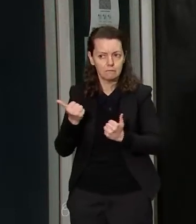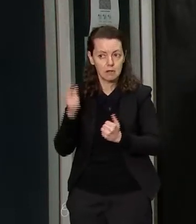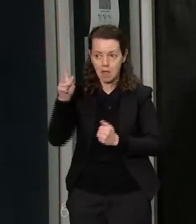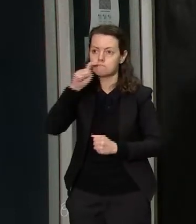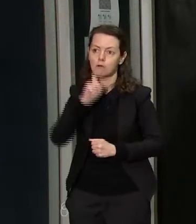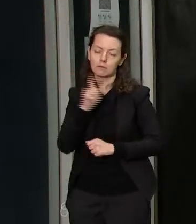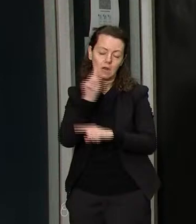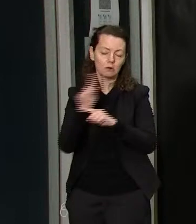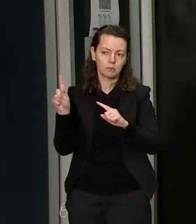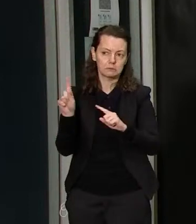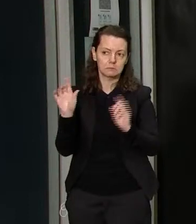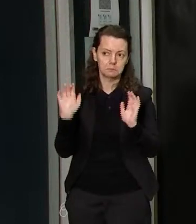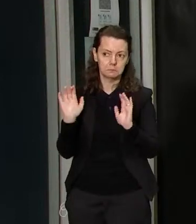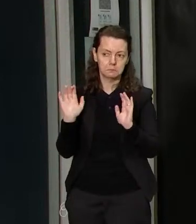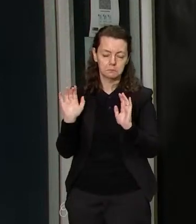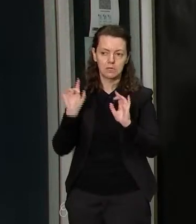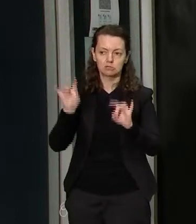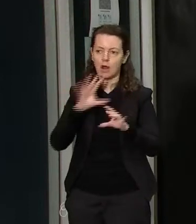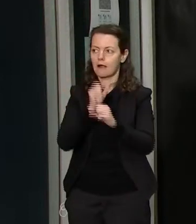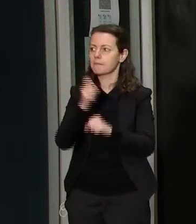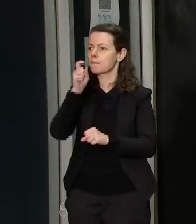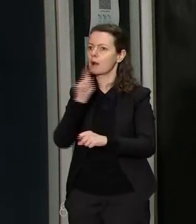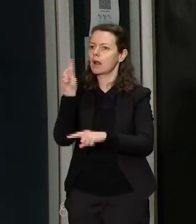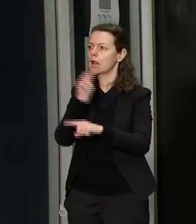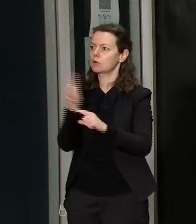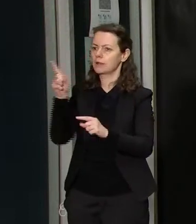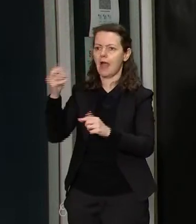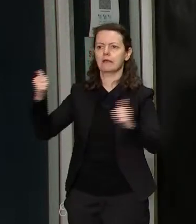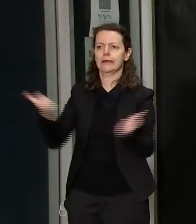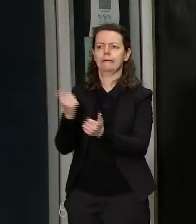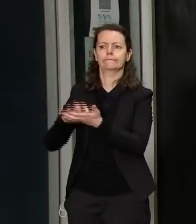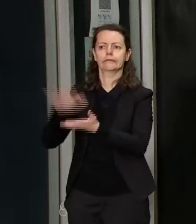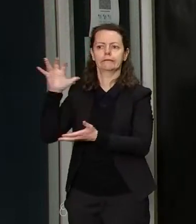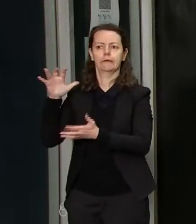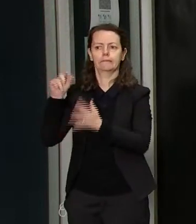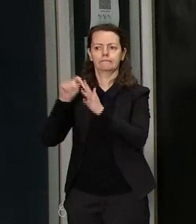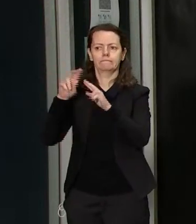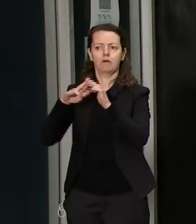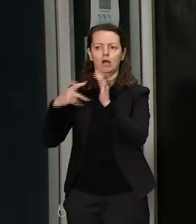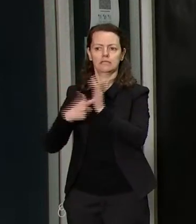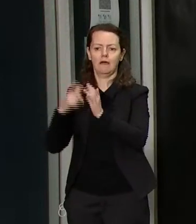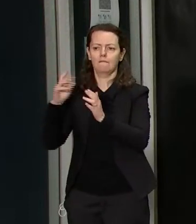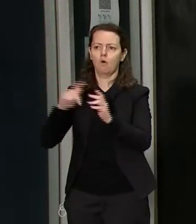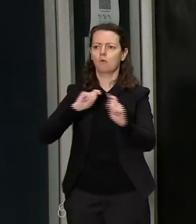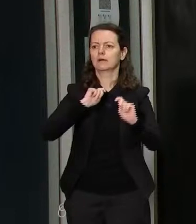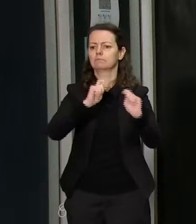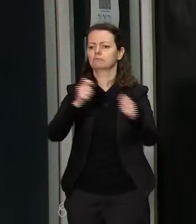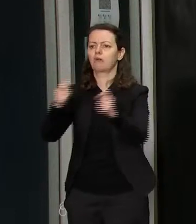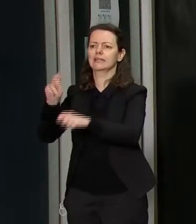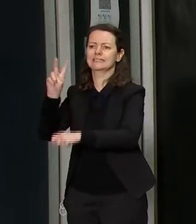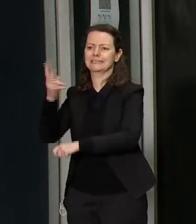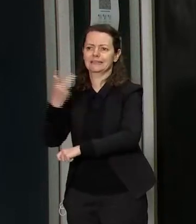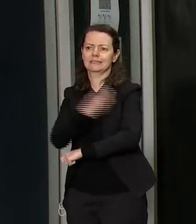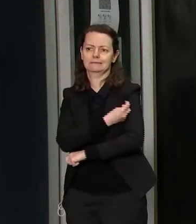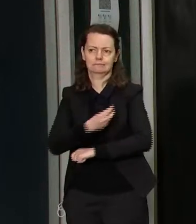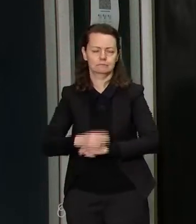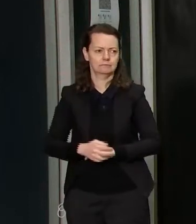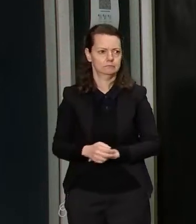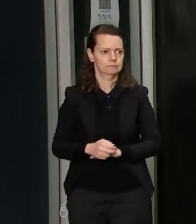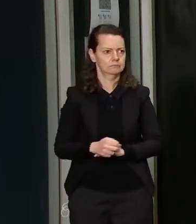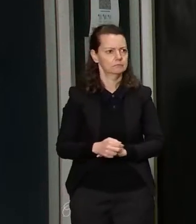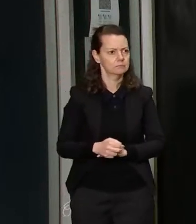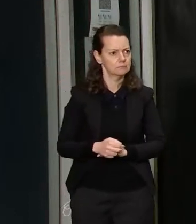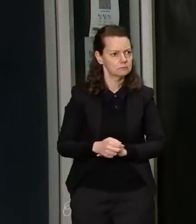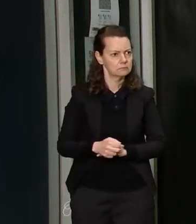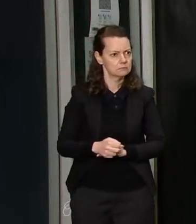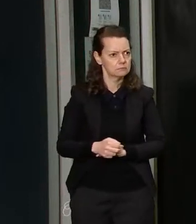territories last week is that we have all the second doses that we require. Why are people having to call around in the first place? Why don't we have a system where if you